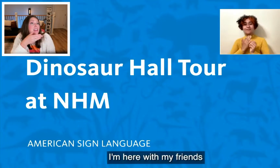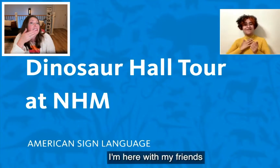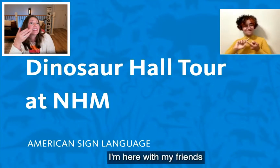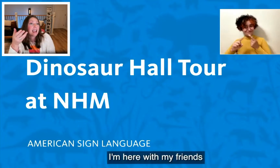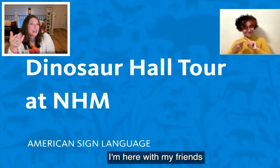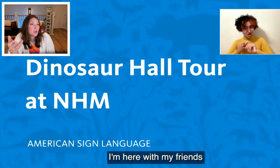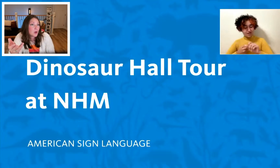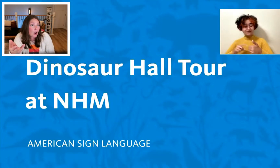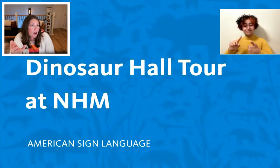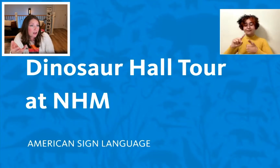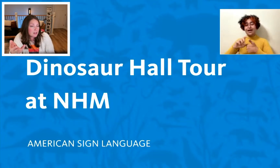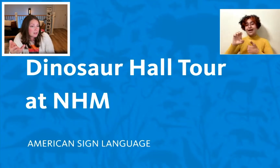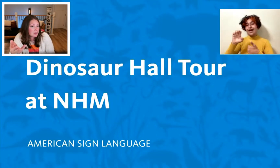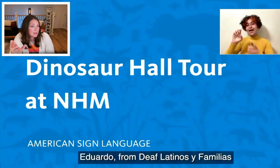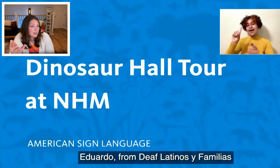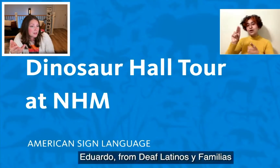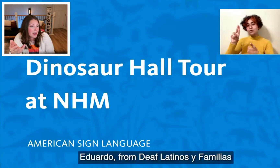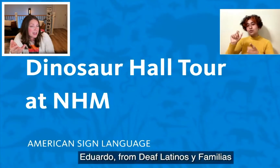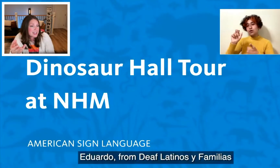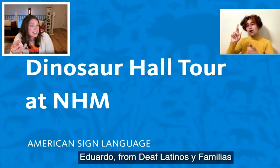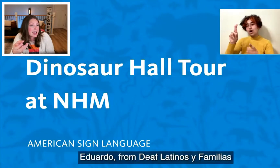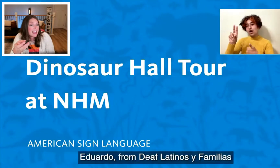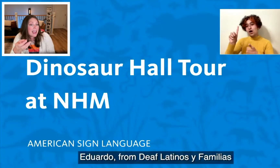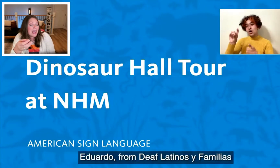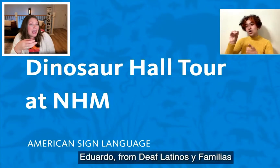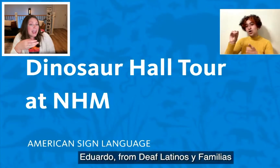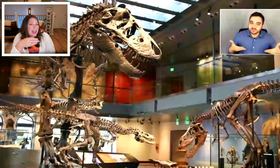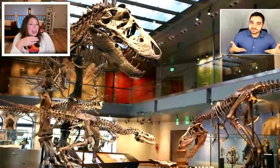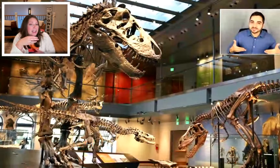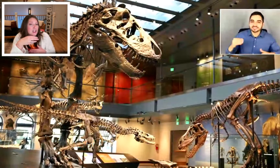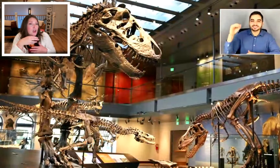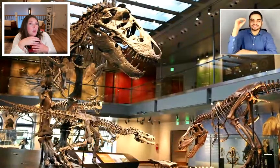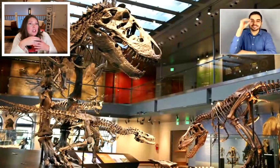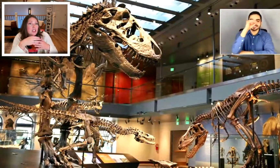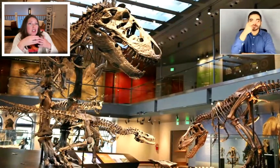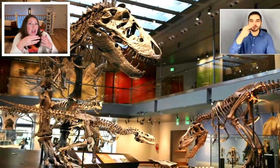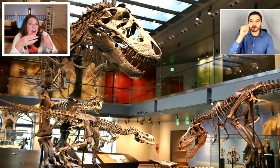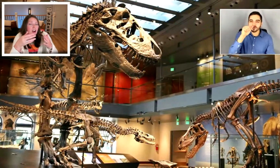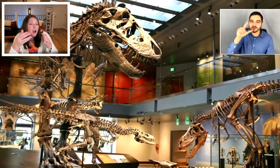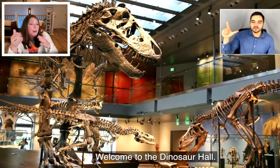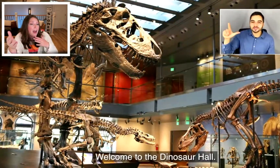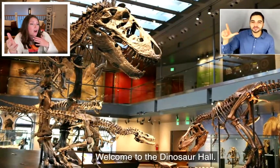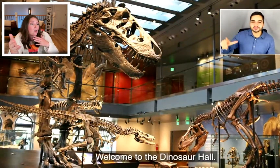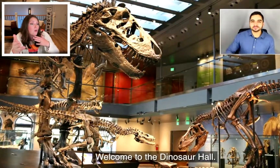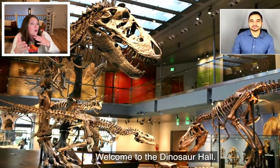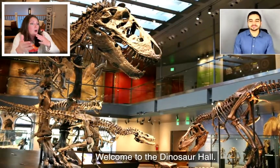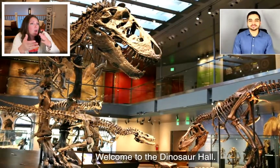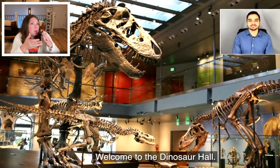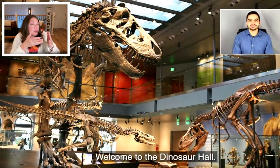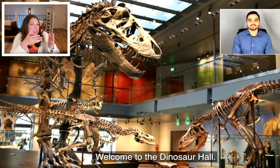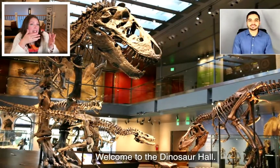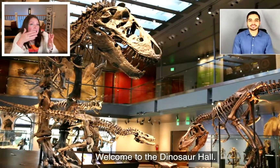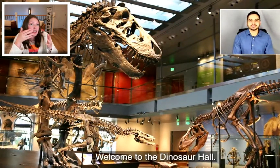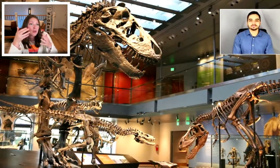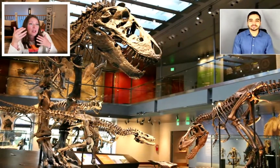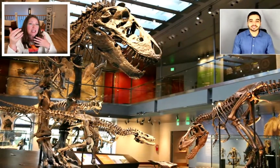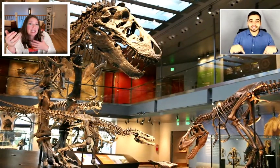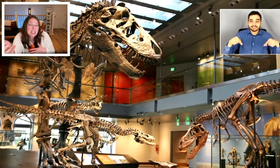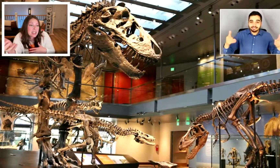the dinosaur hall, all right, and going to share about all the places that you can